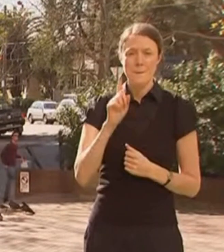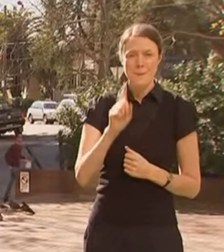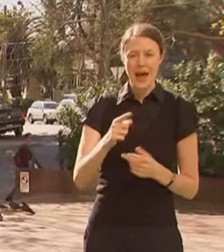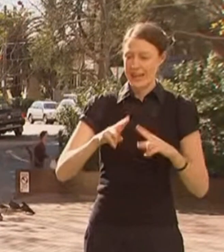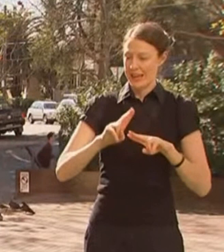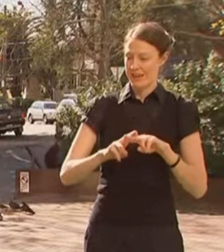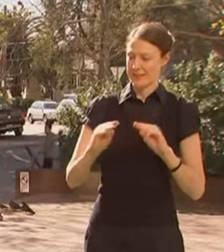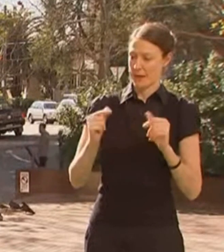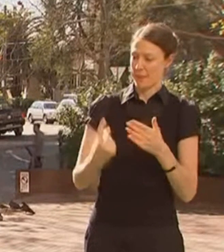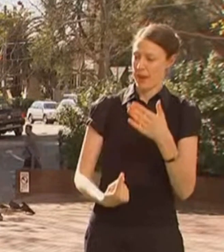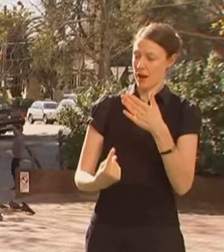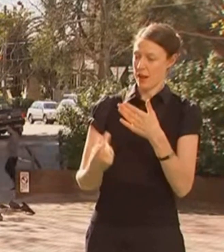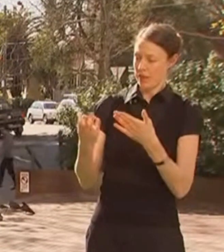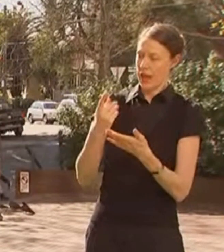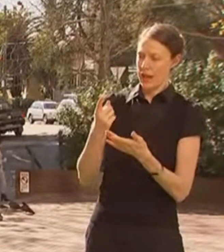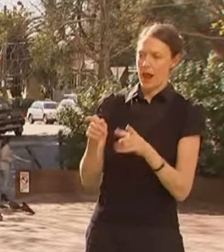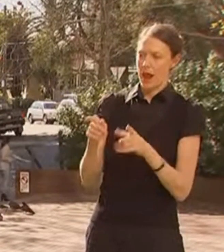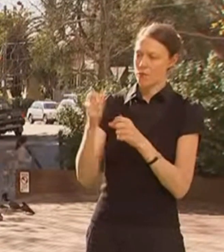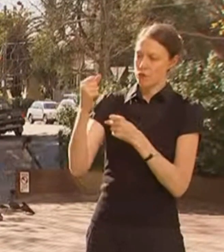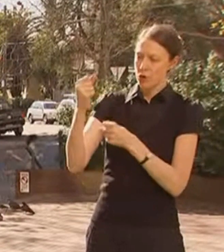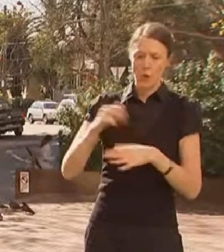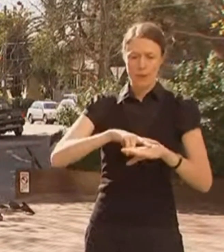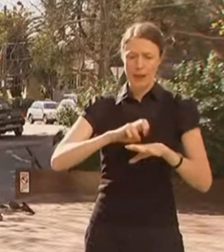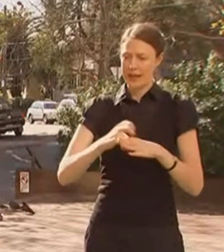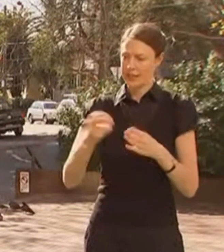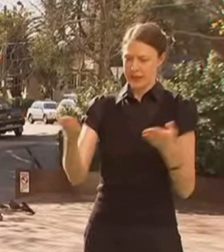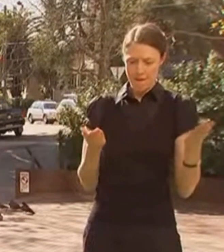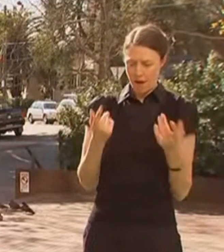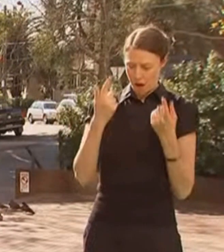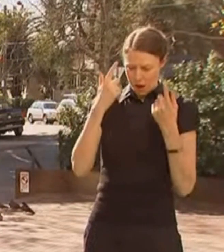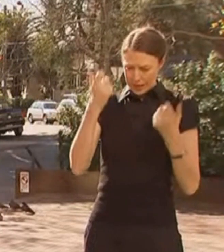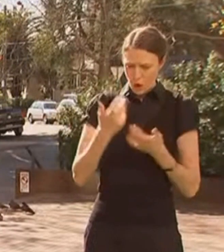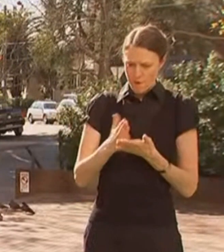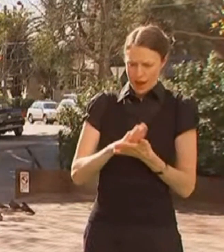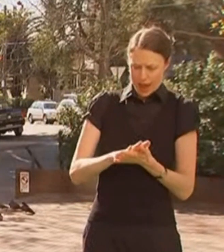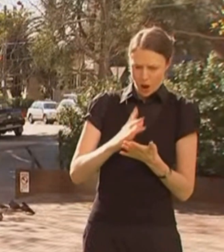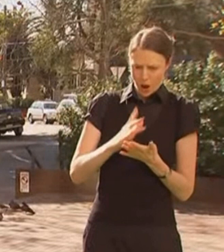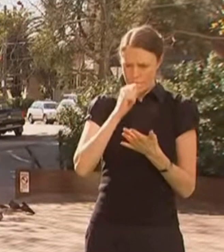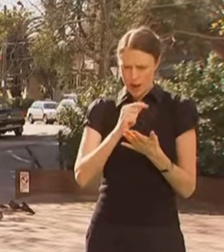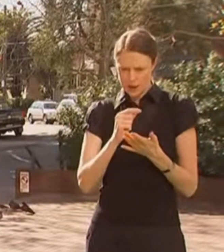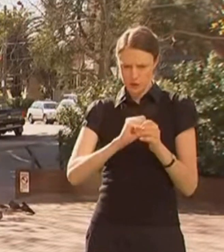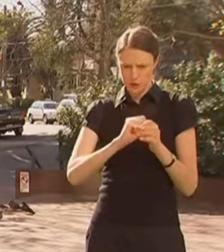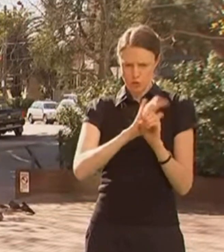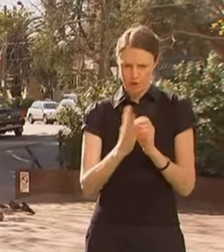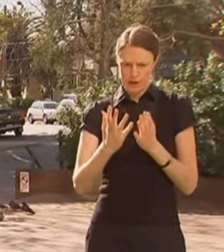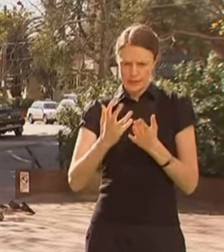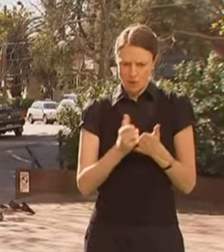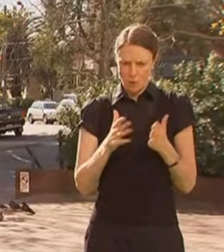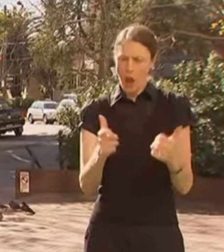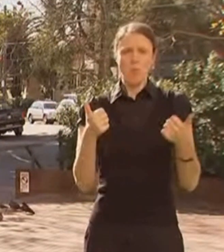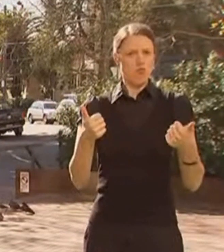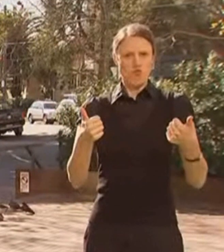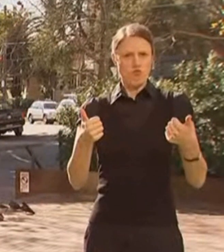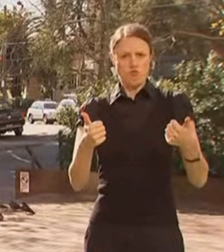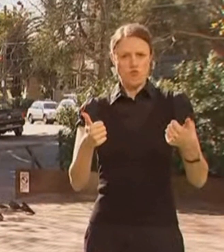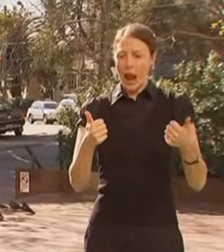has worked, can I tell you, with very little sleep and with much vigour, much vigilance to keep the